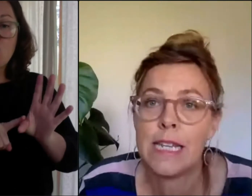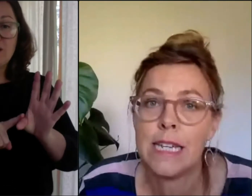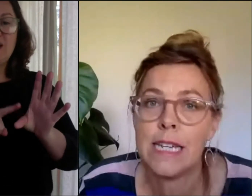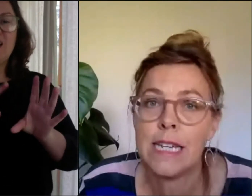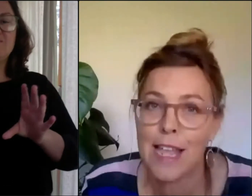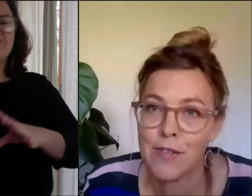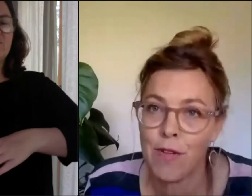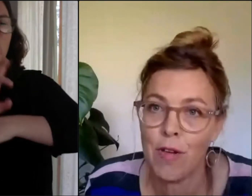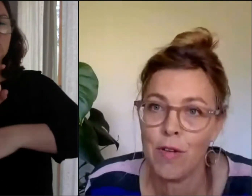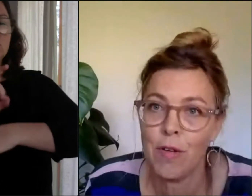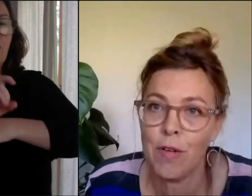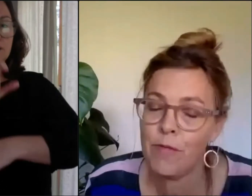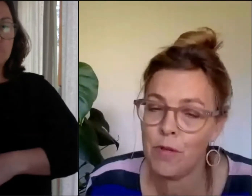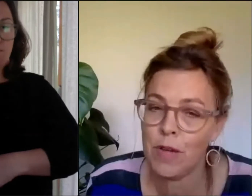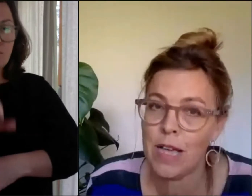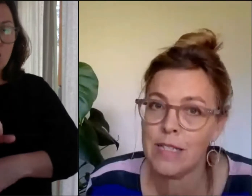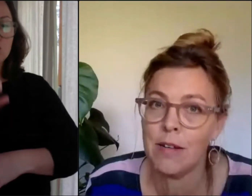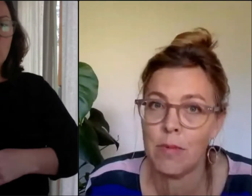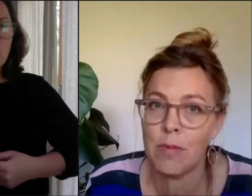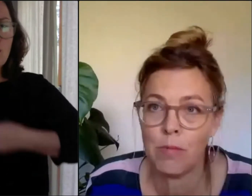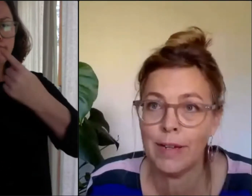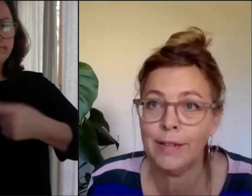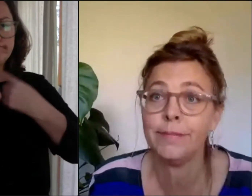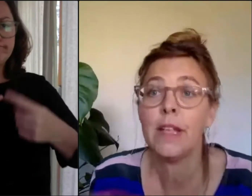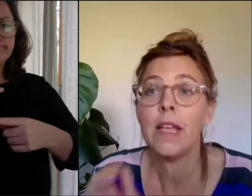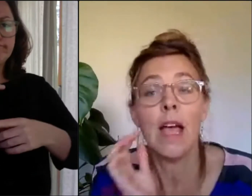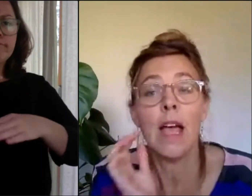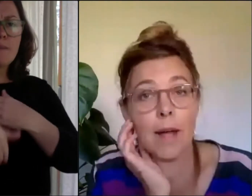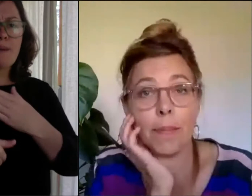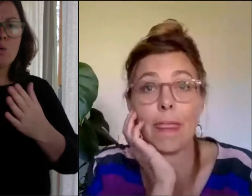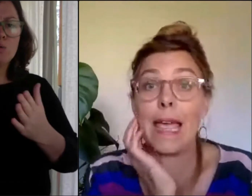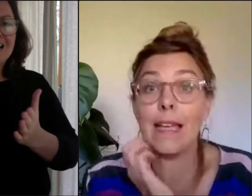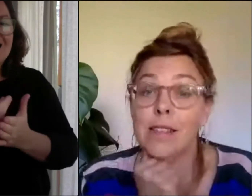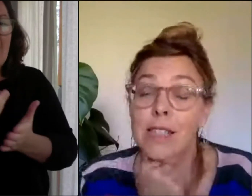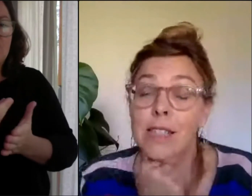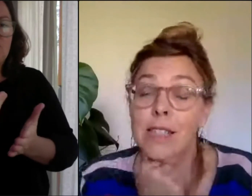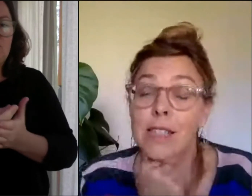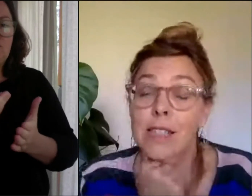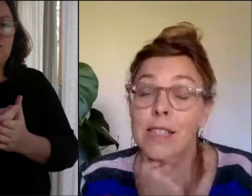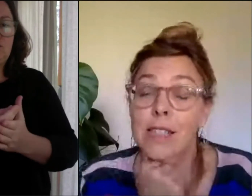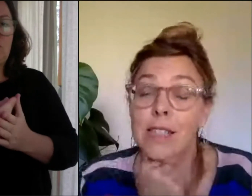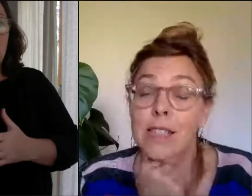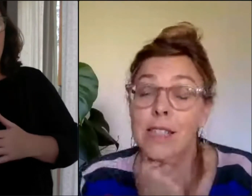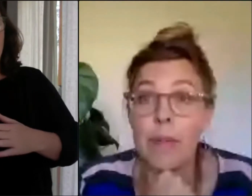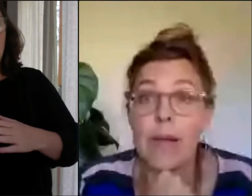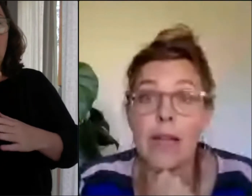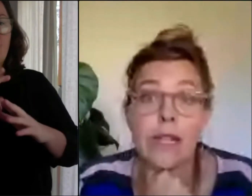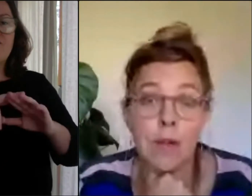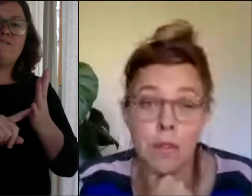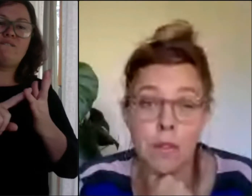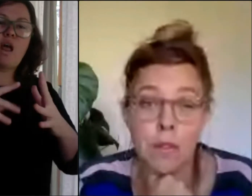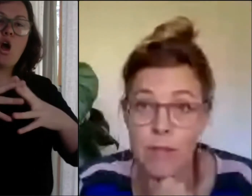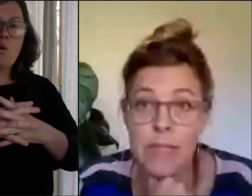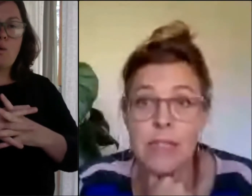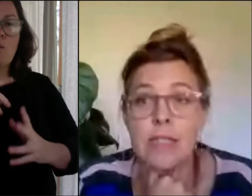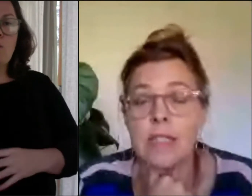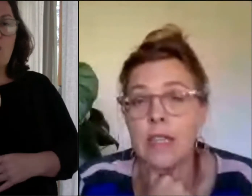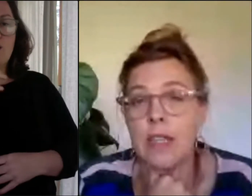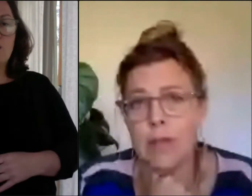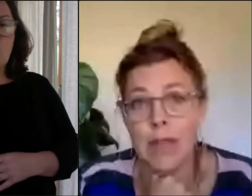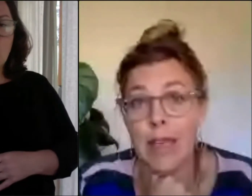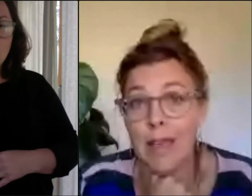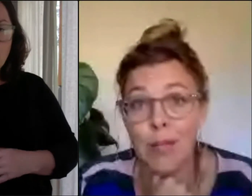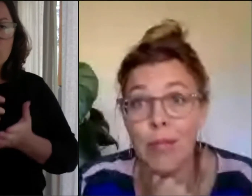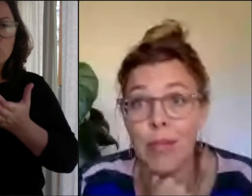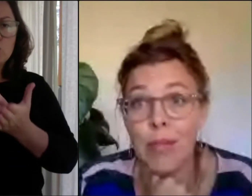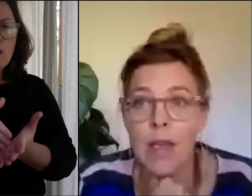be presenting Cash Flow Forecasting 101. Ian's designed this webinar to help screen businesses